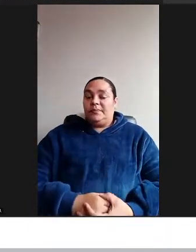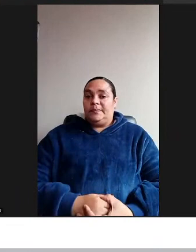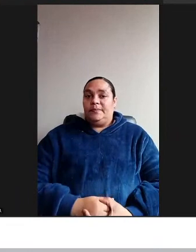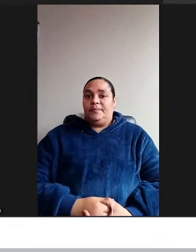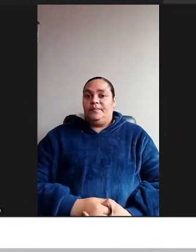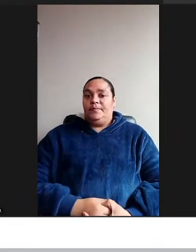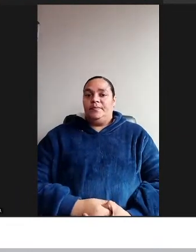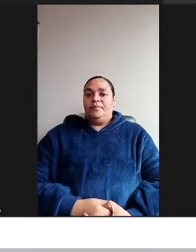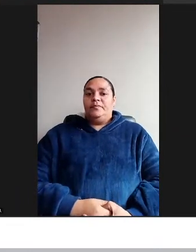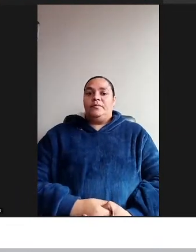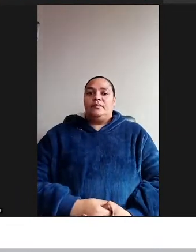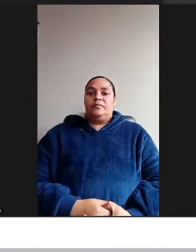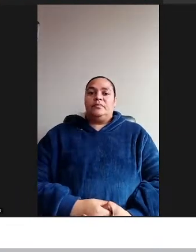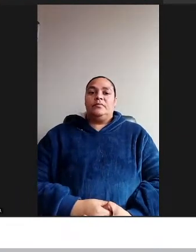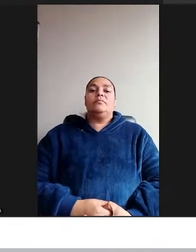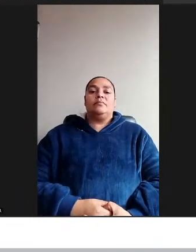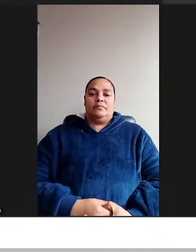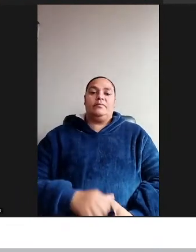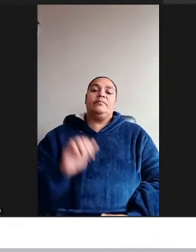Agreed.